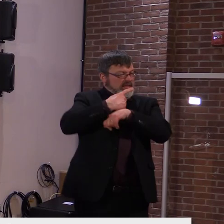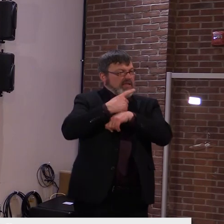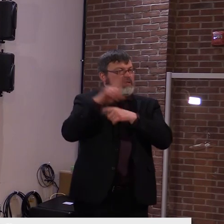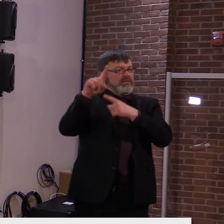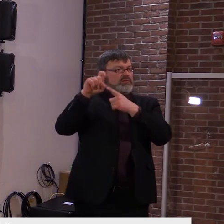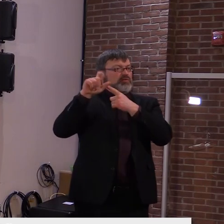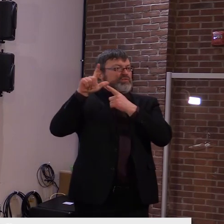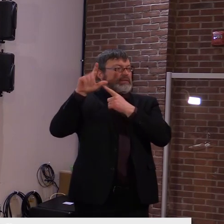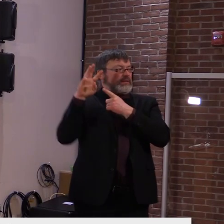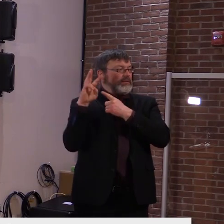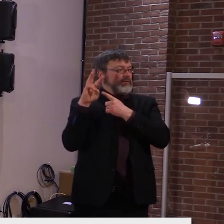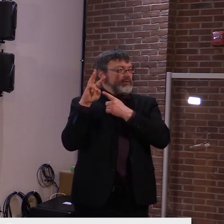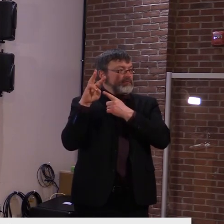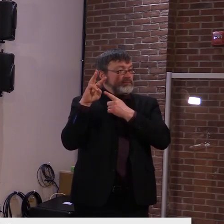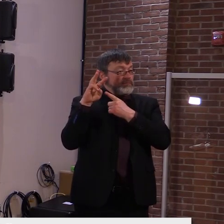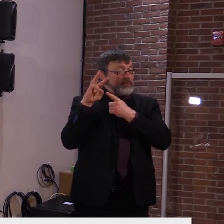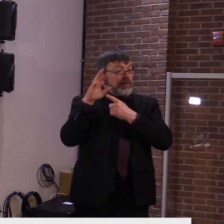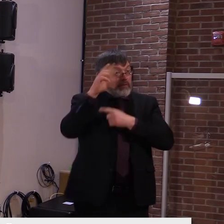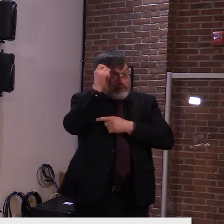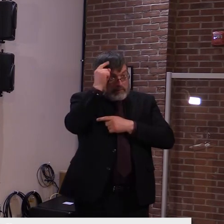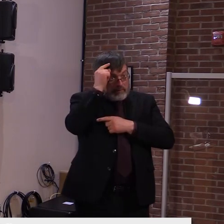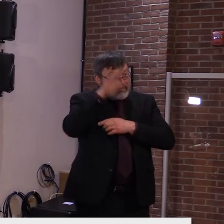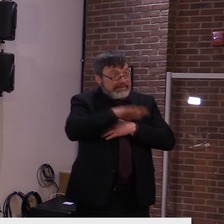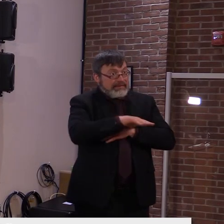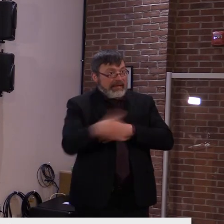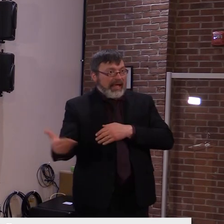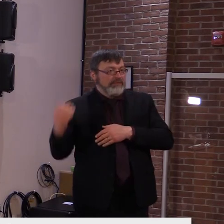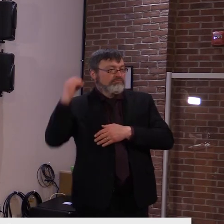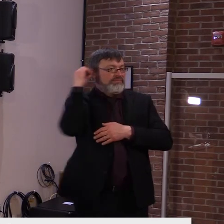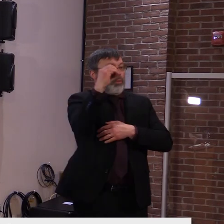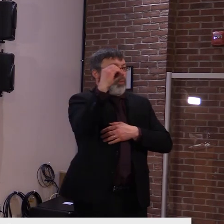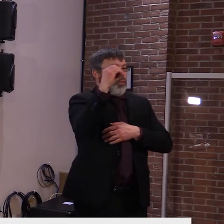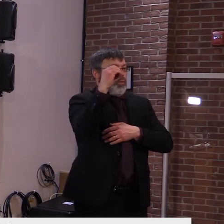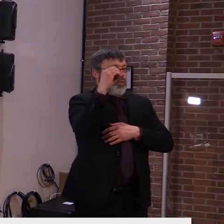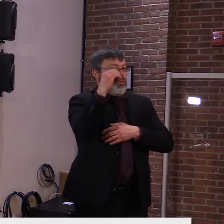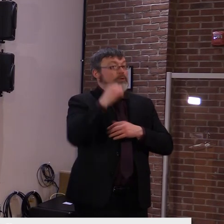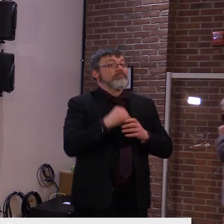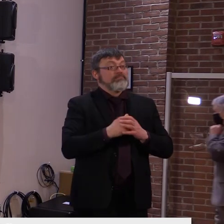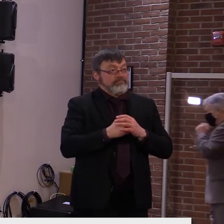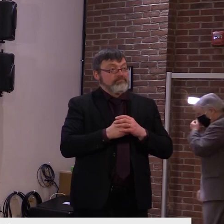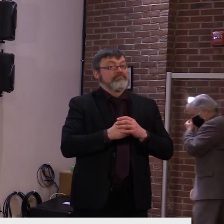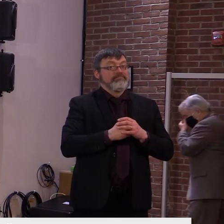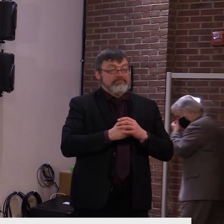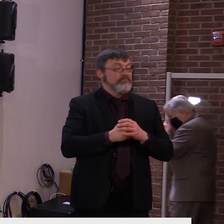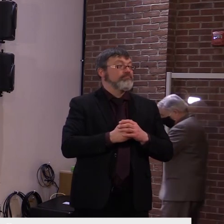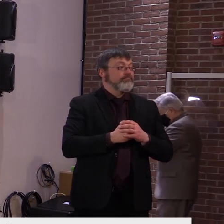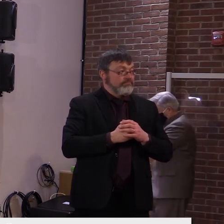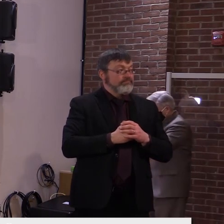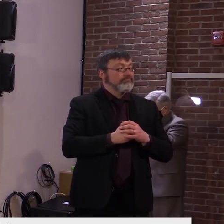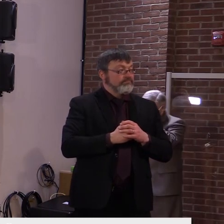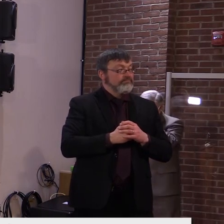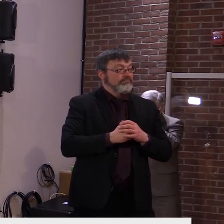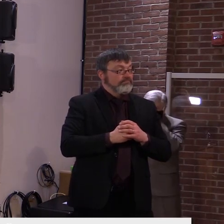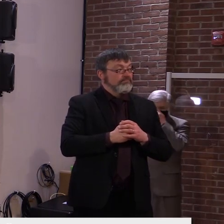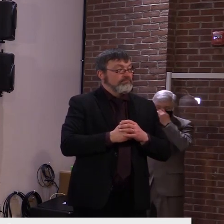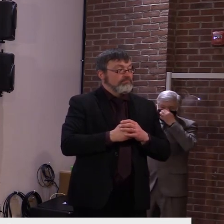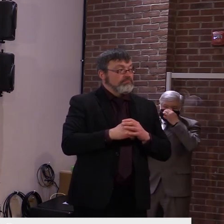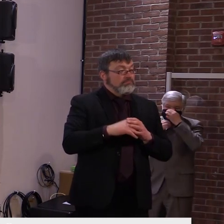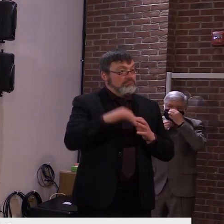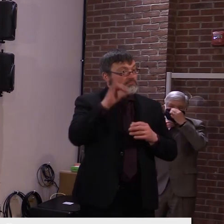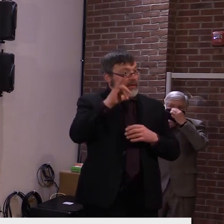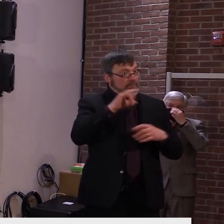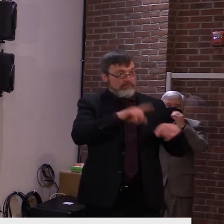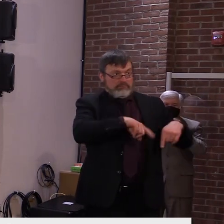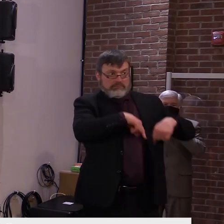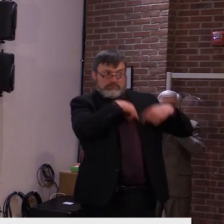of time, concomitant with the incredibly successful vaccination effort of our